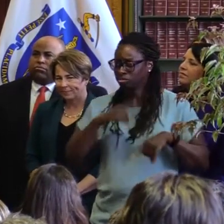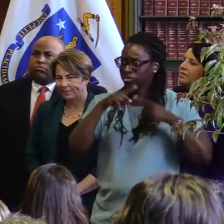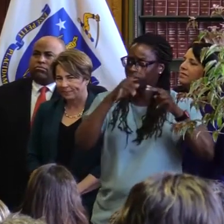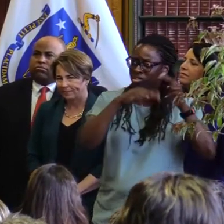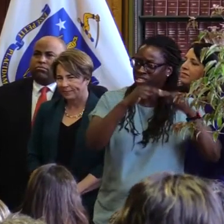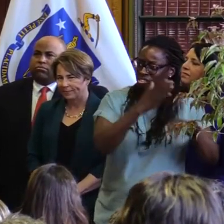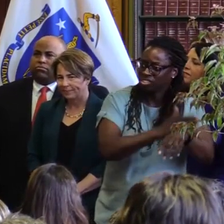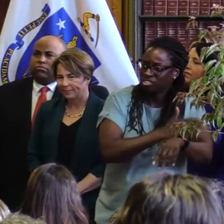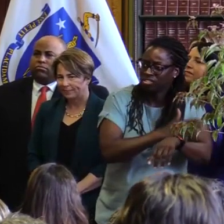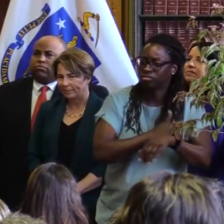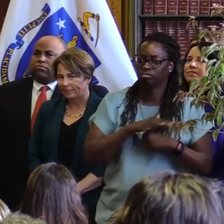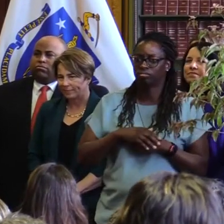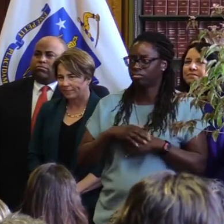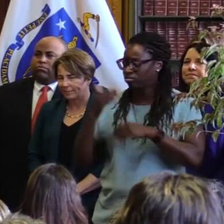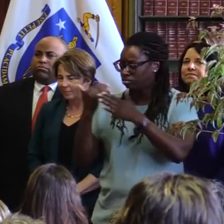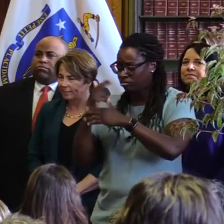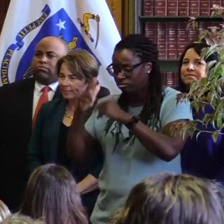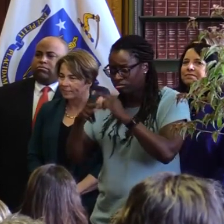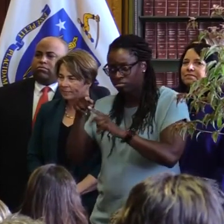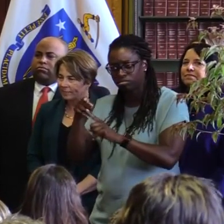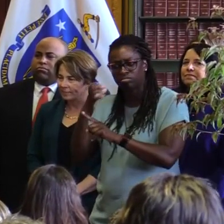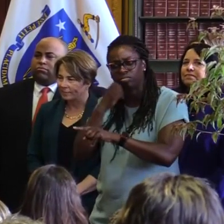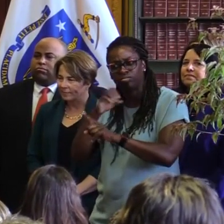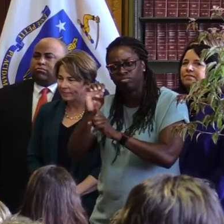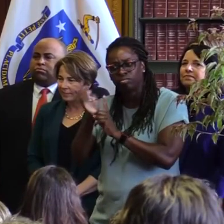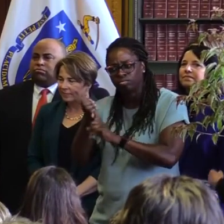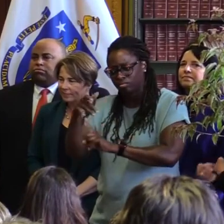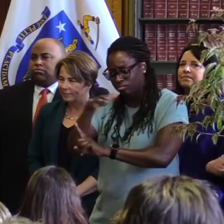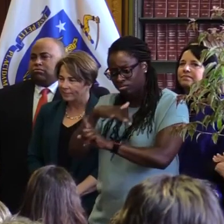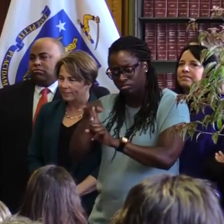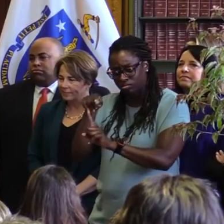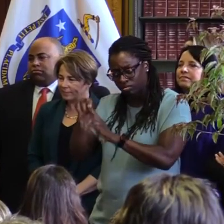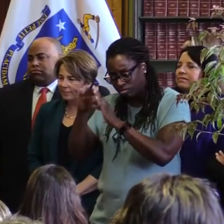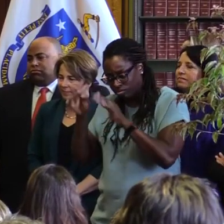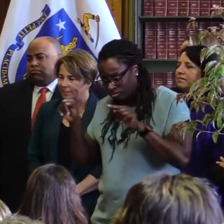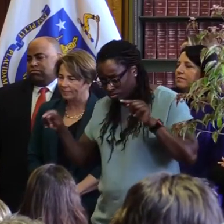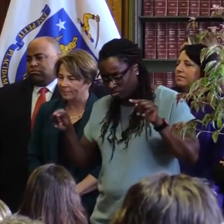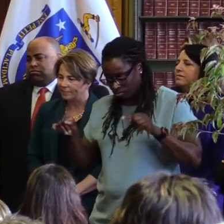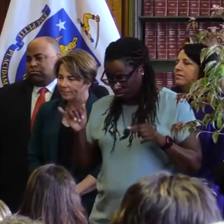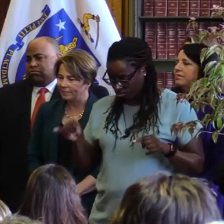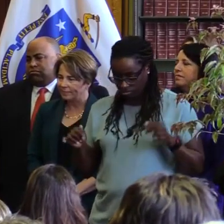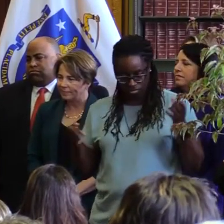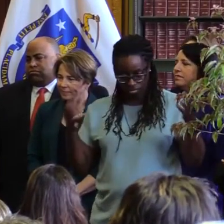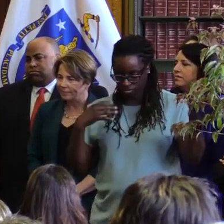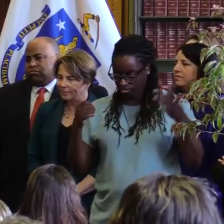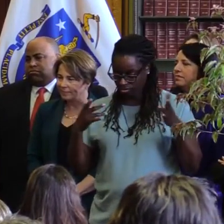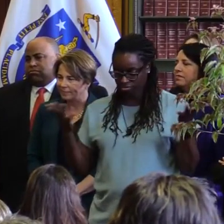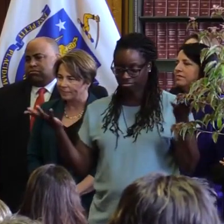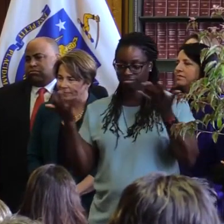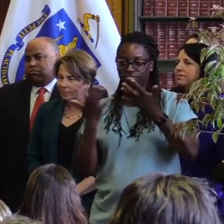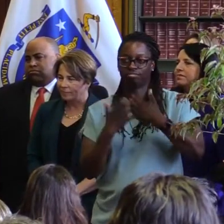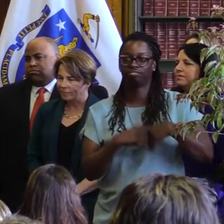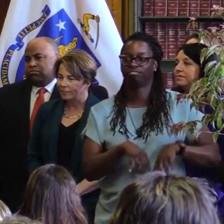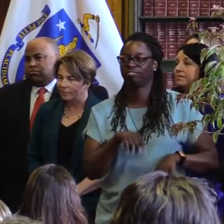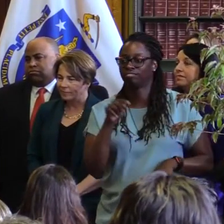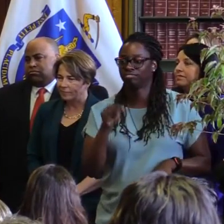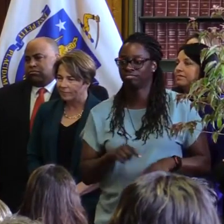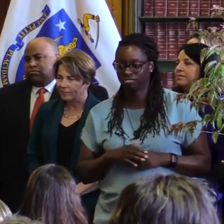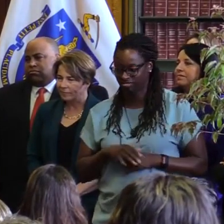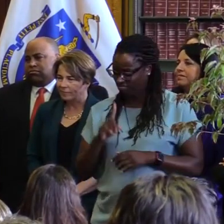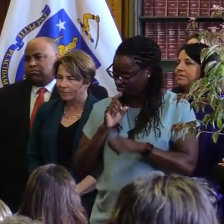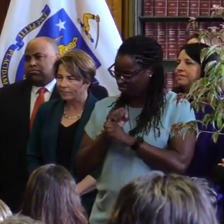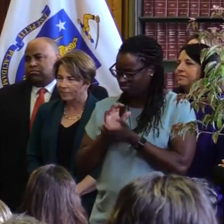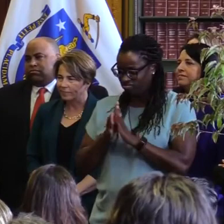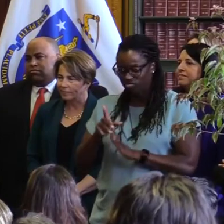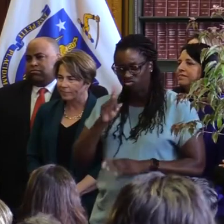today. I also want to give a thank you to our Environment Department Commissioner, Allison Brizius, to Brad Swing,